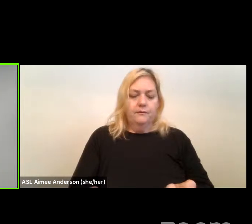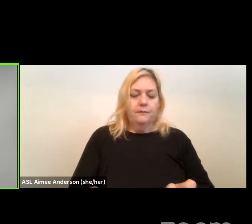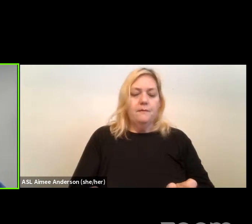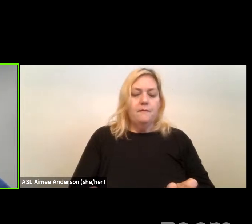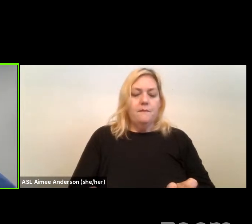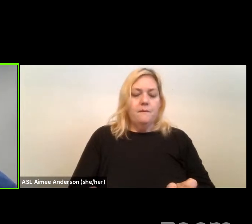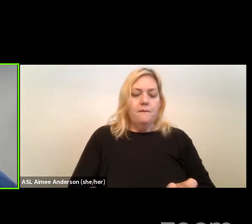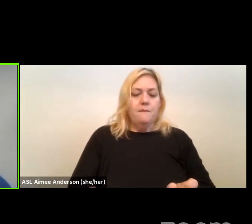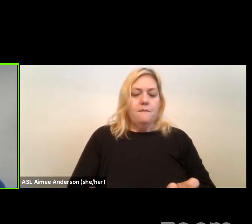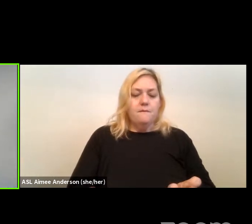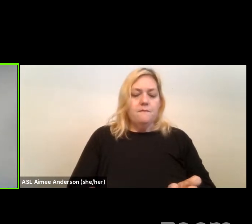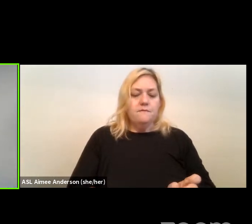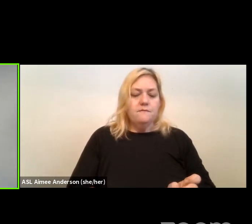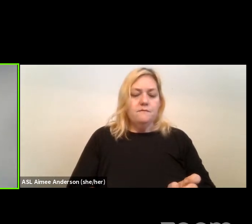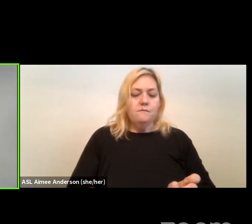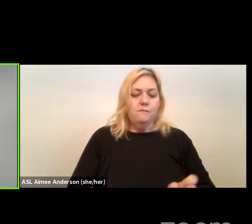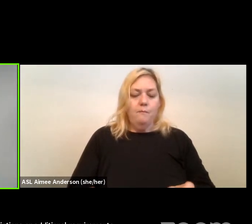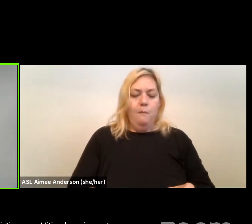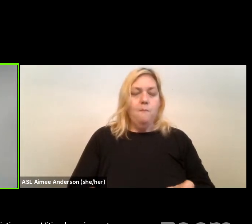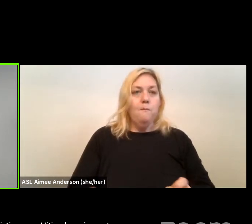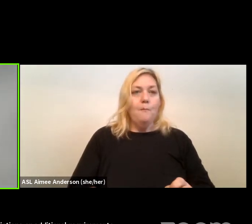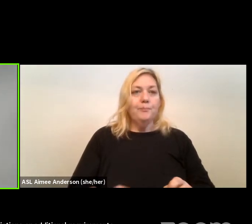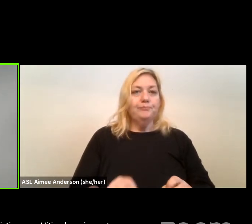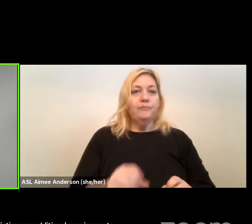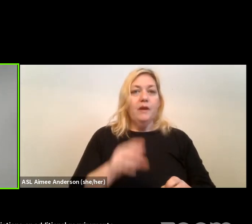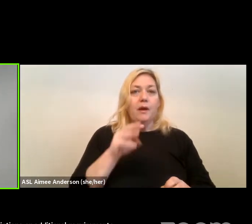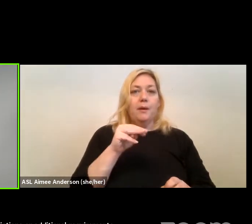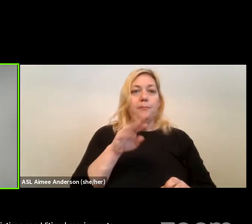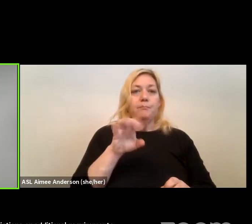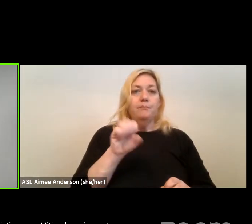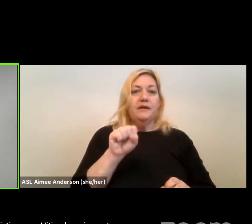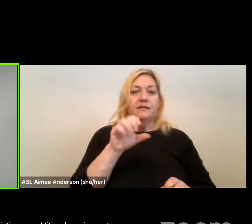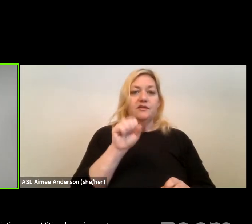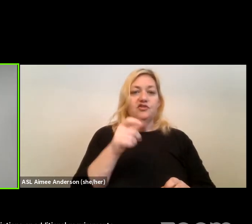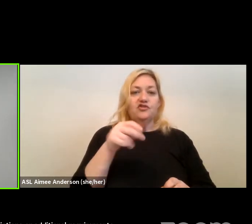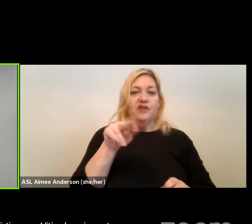there. Ms. Shannon.